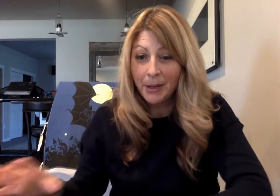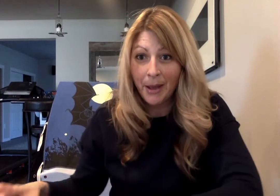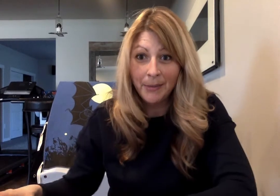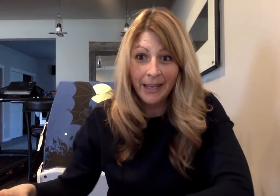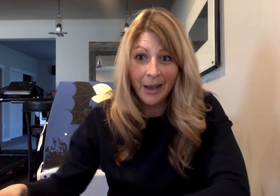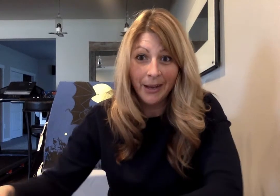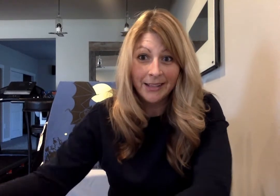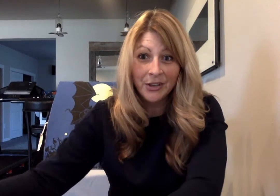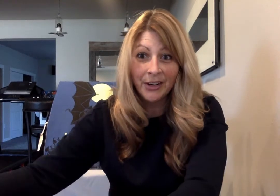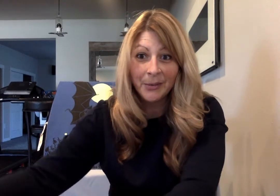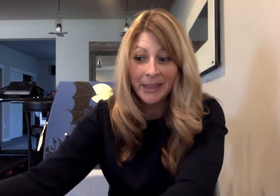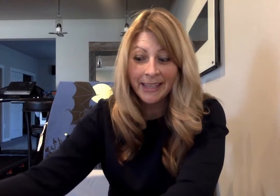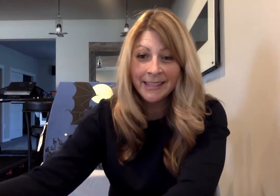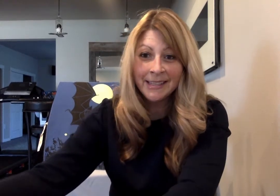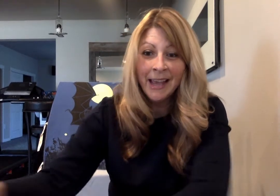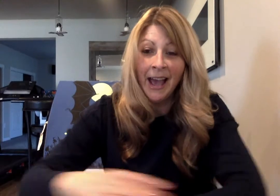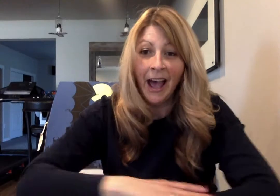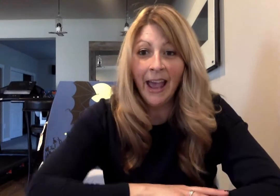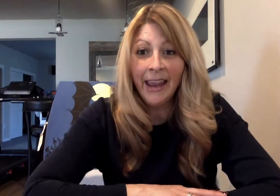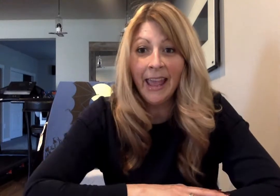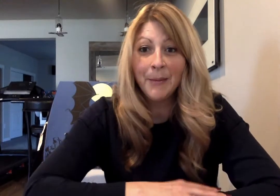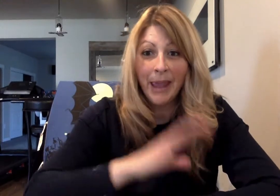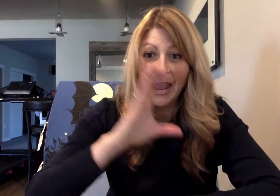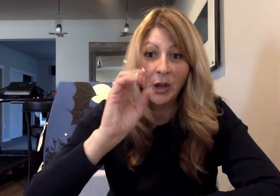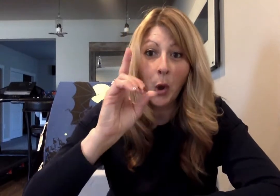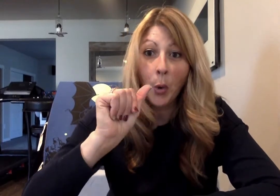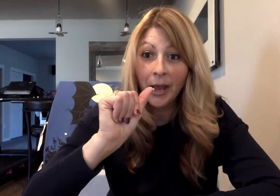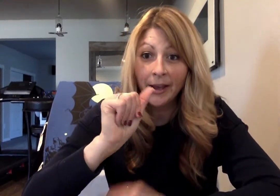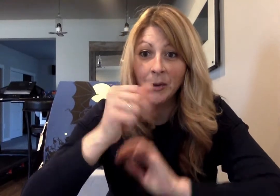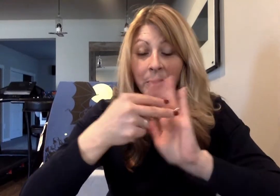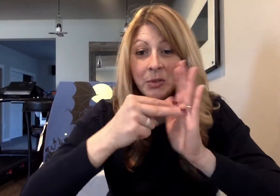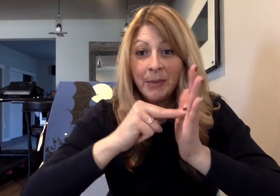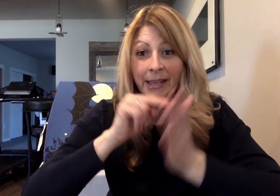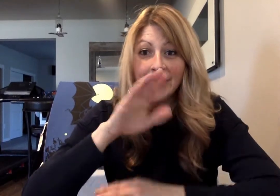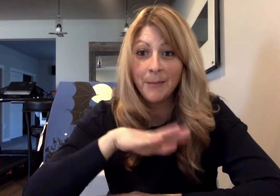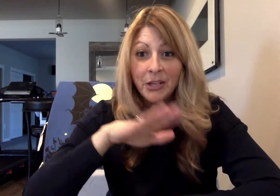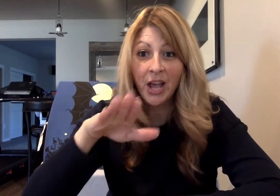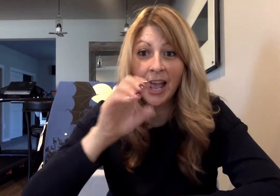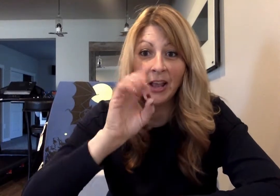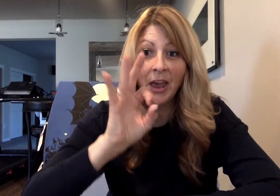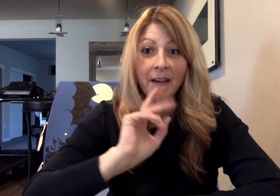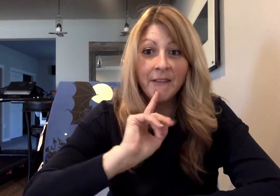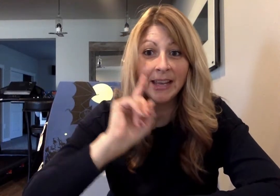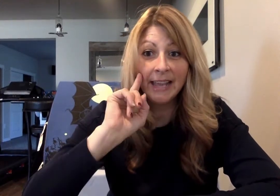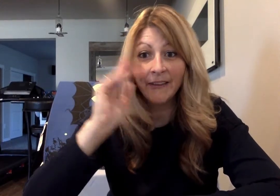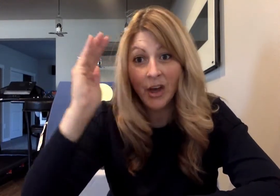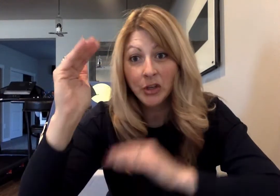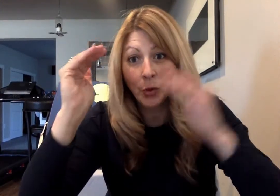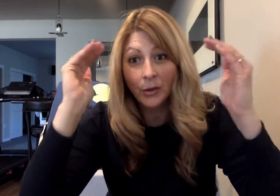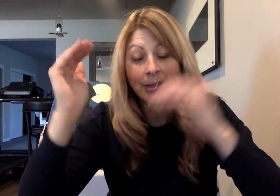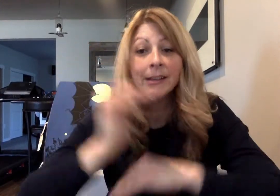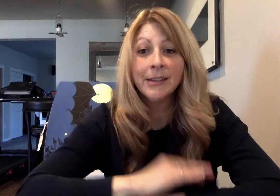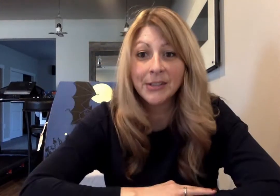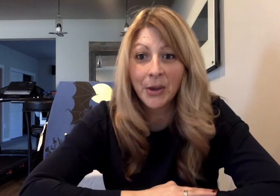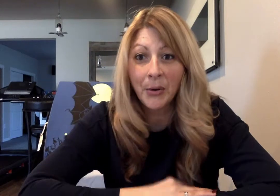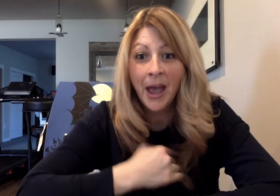about me and how I got started with this. I am a CODA, which means I'm a child of a deaf adult. So